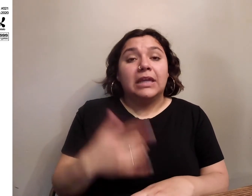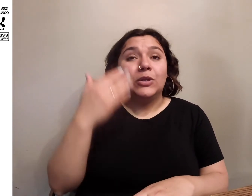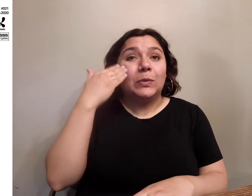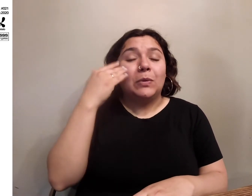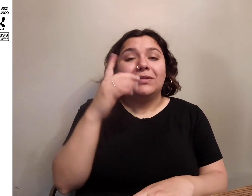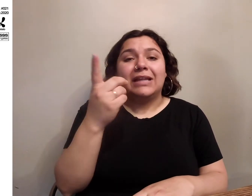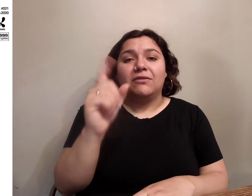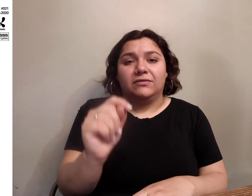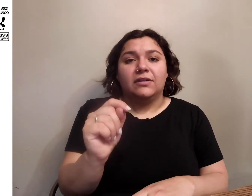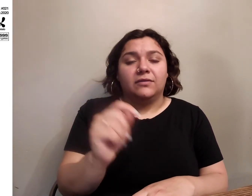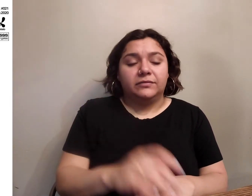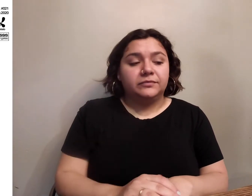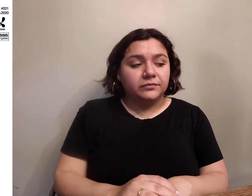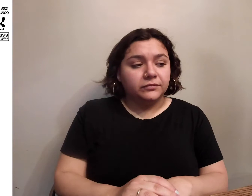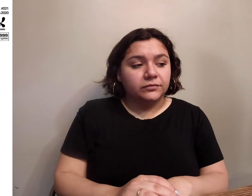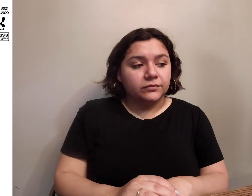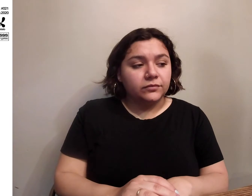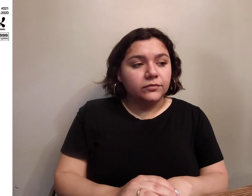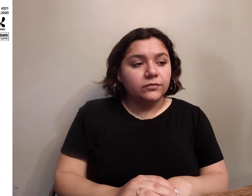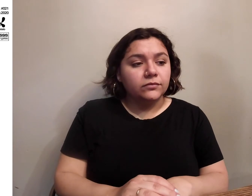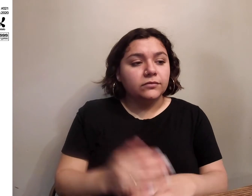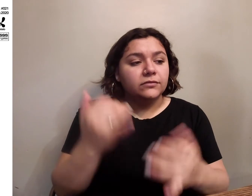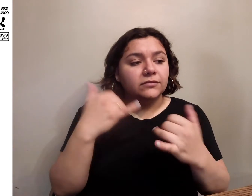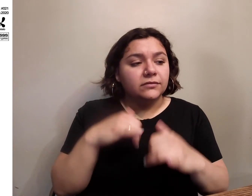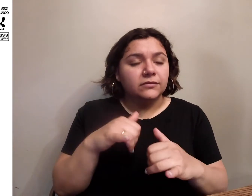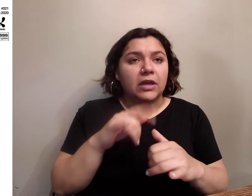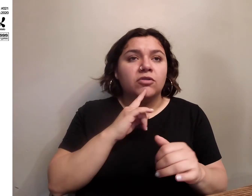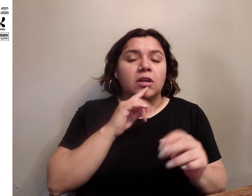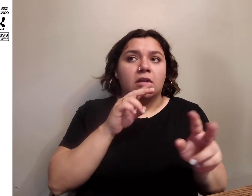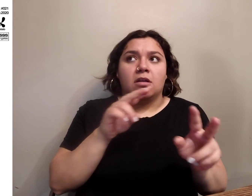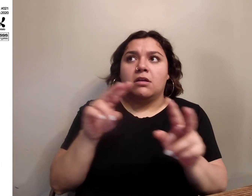downtown, and just marveled at,